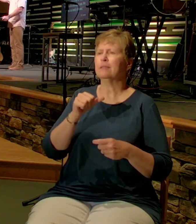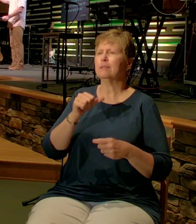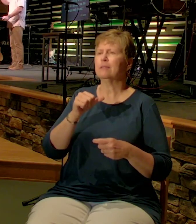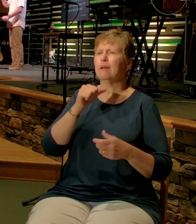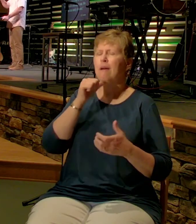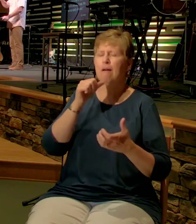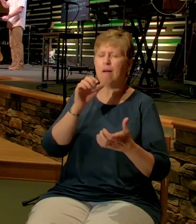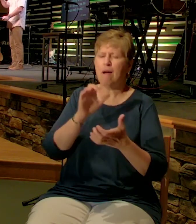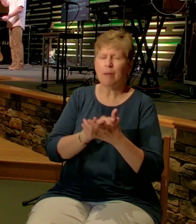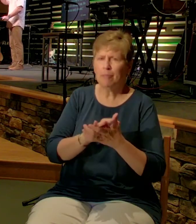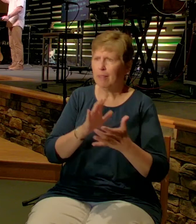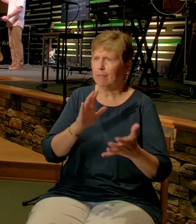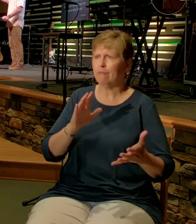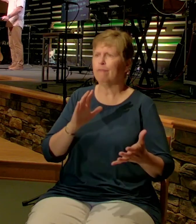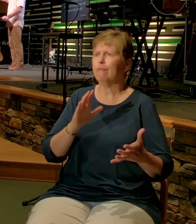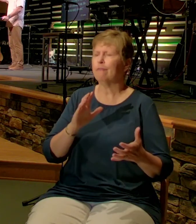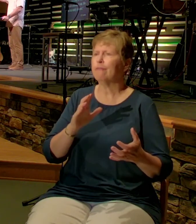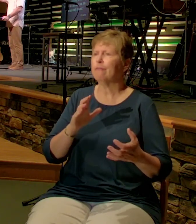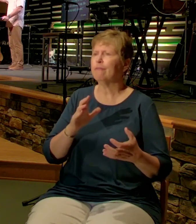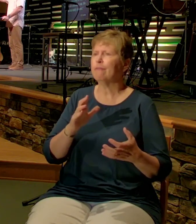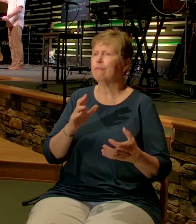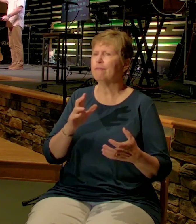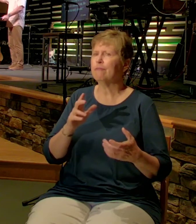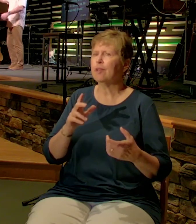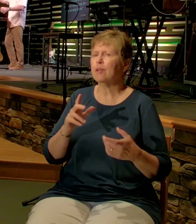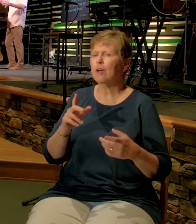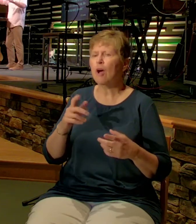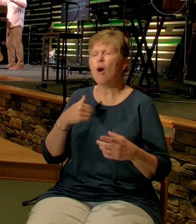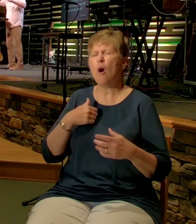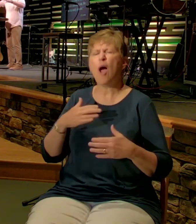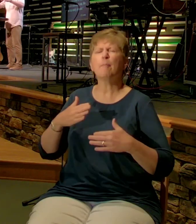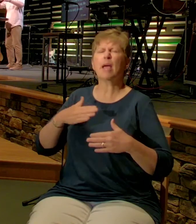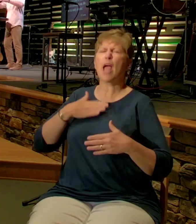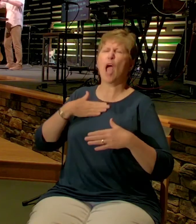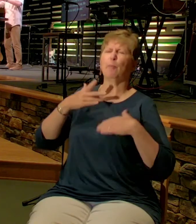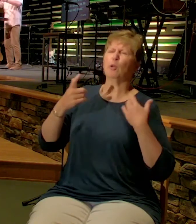God feel that they are far happier, that they have,